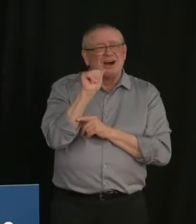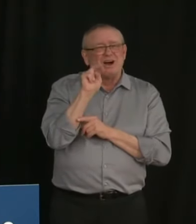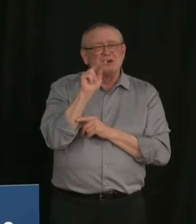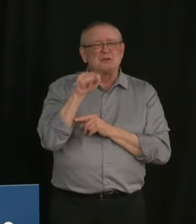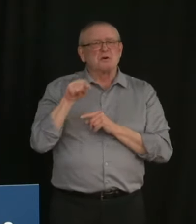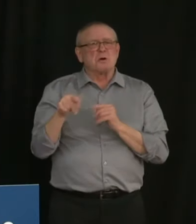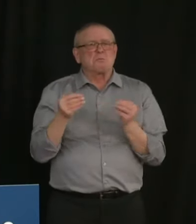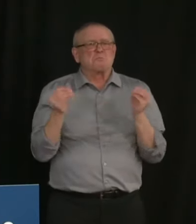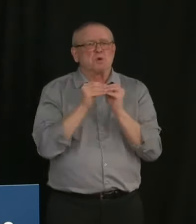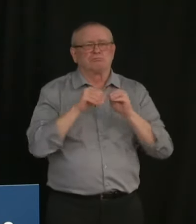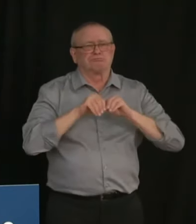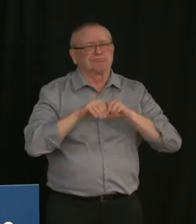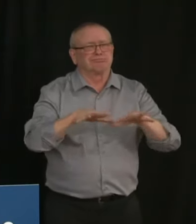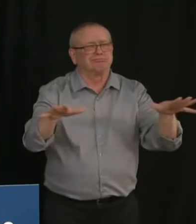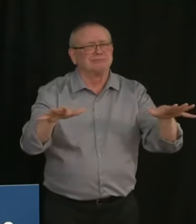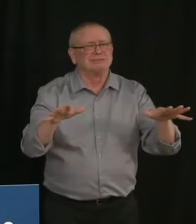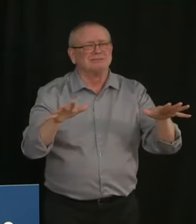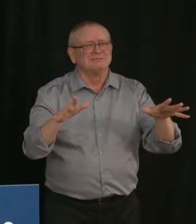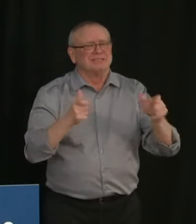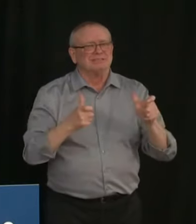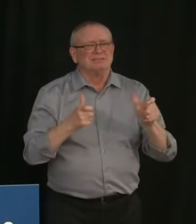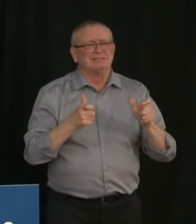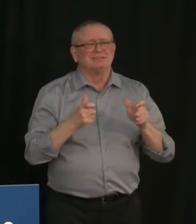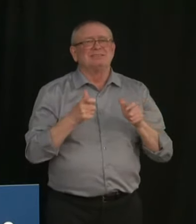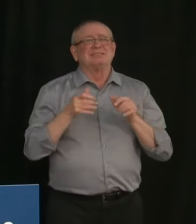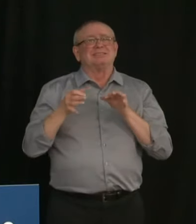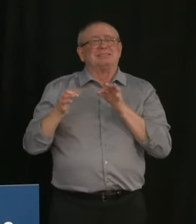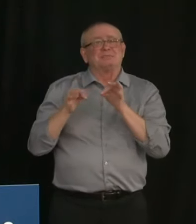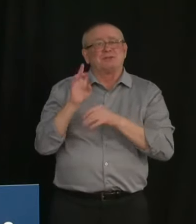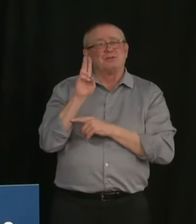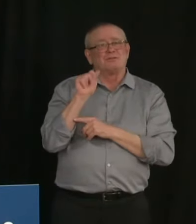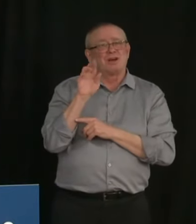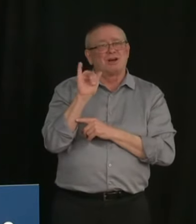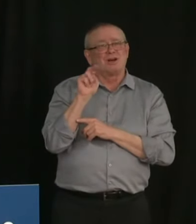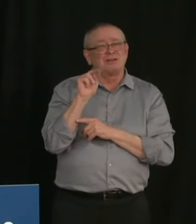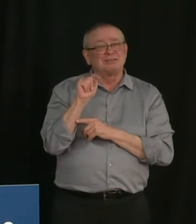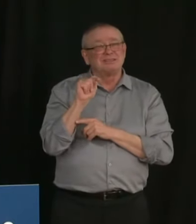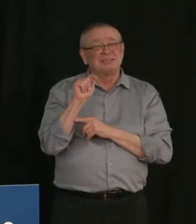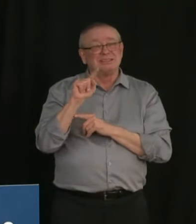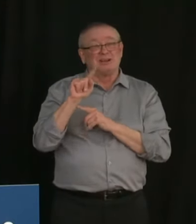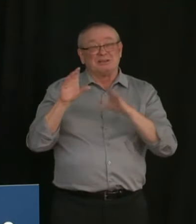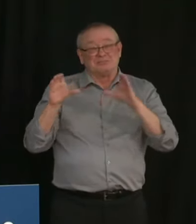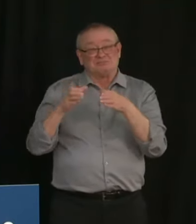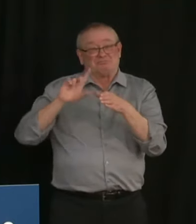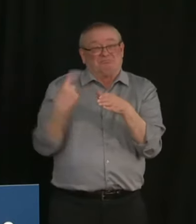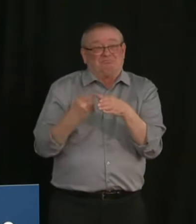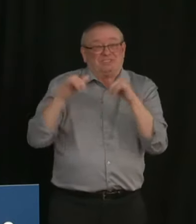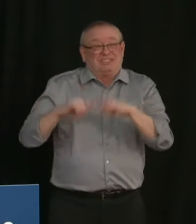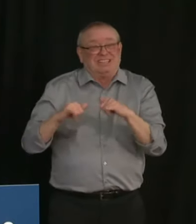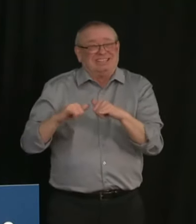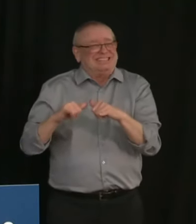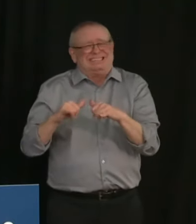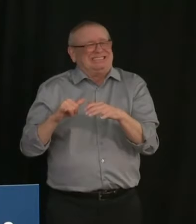who's infectious is not considered adequate because of the transmission that we have seen.